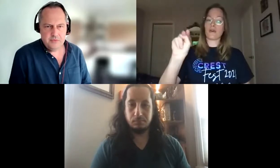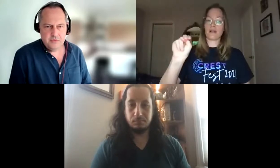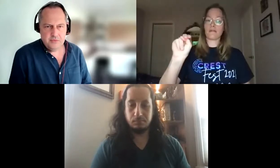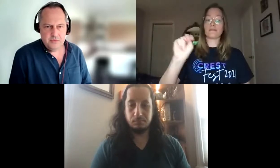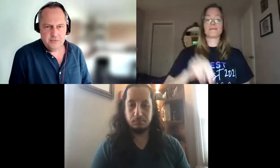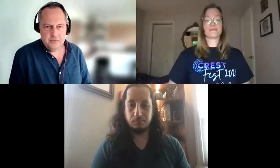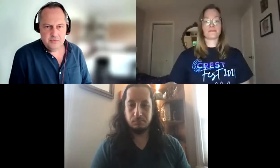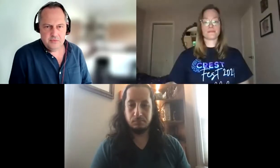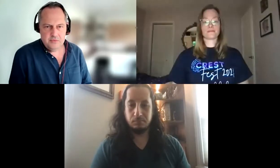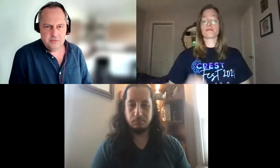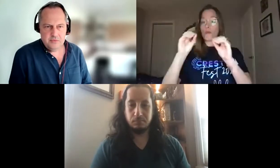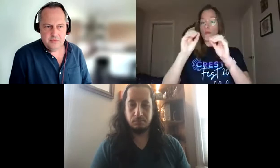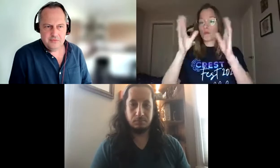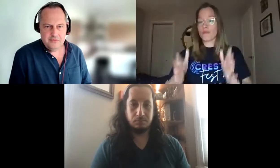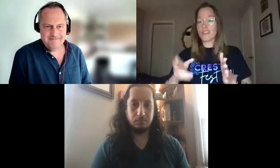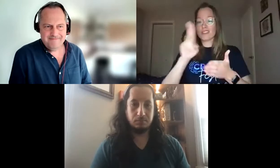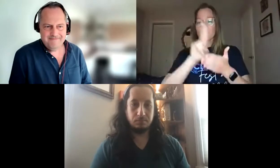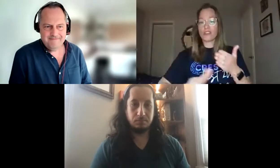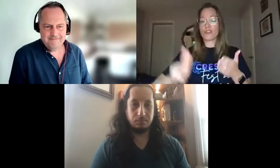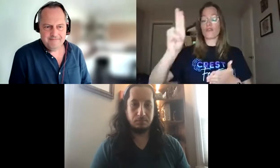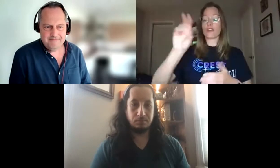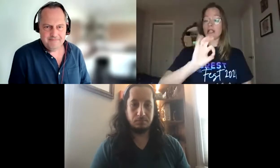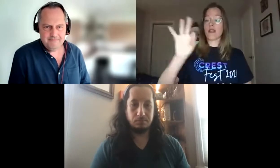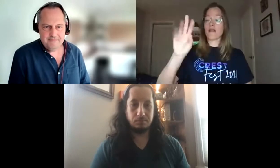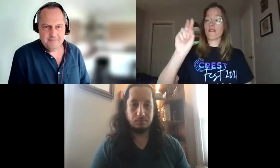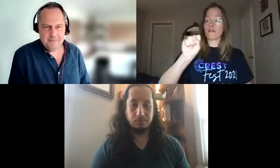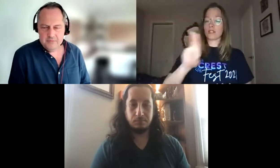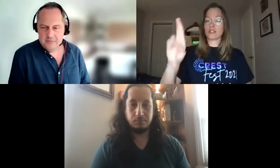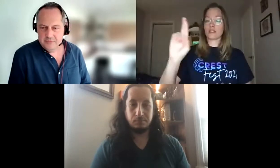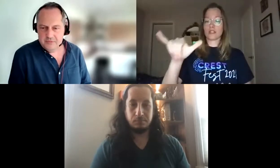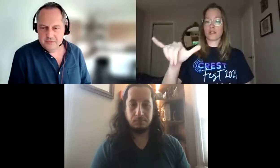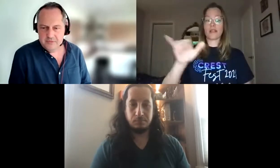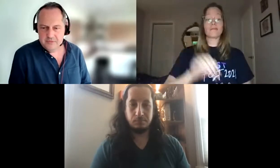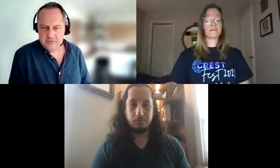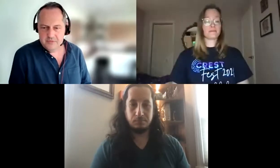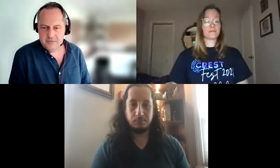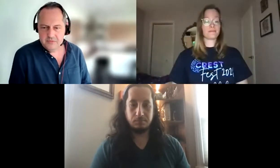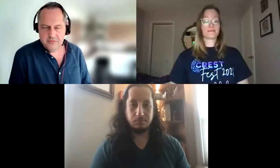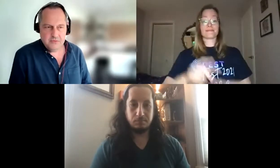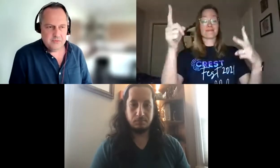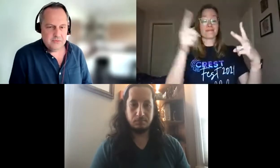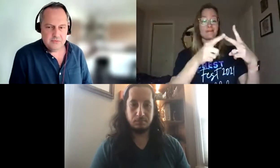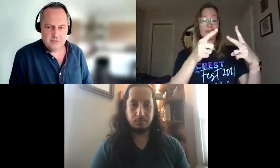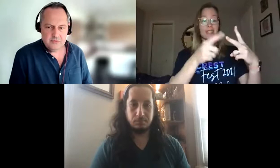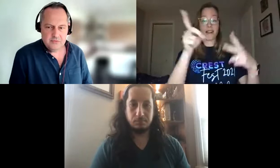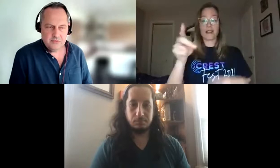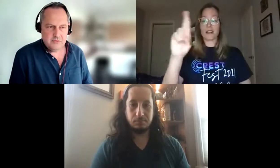Dr. Richard Bowden. He's a professor at the University of Surrey.